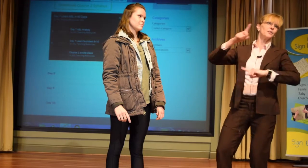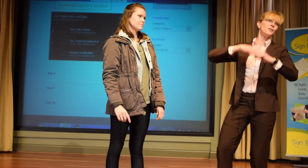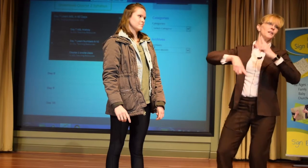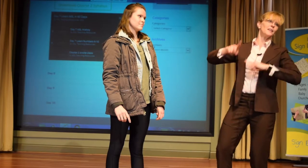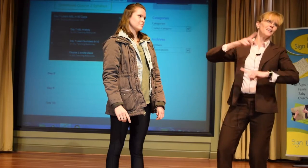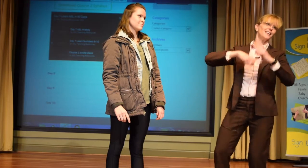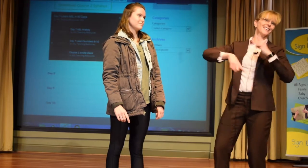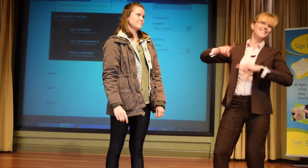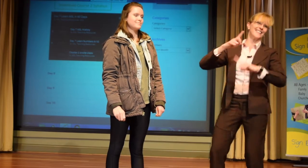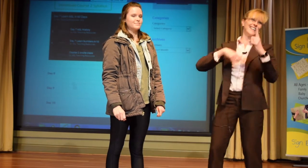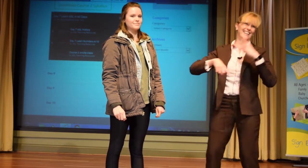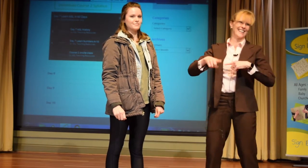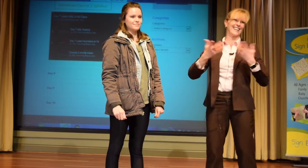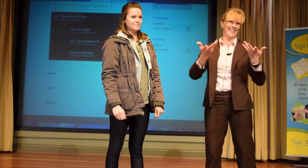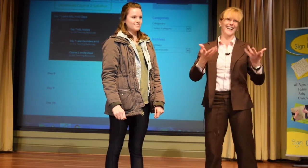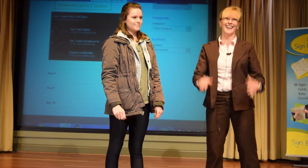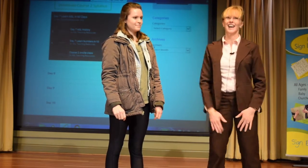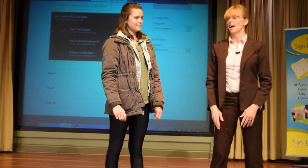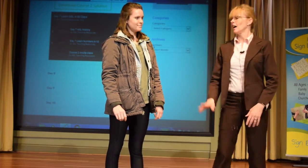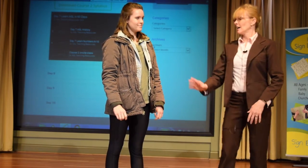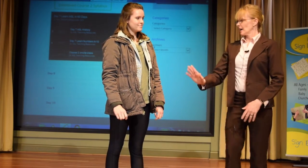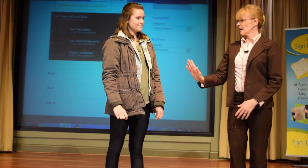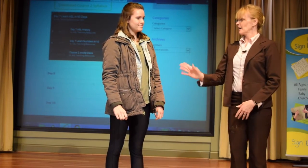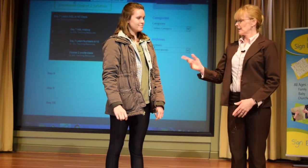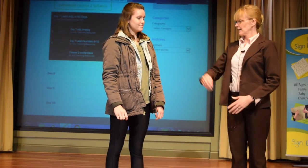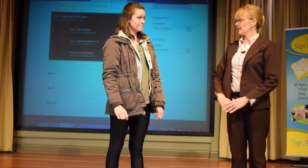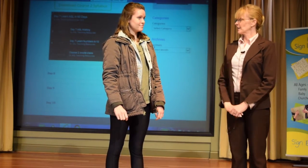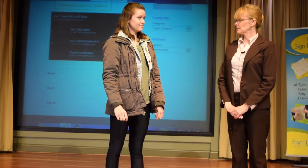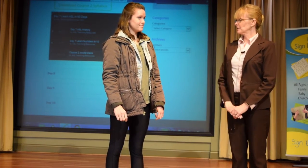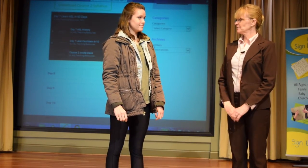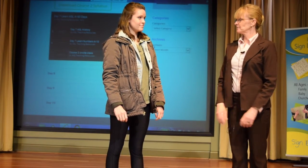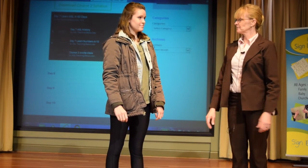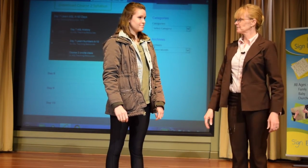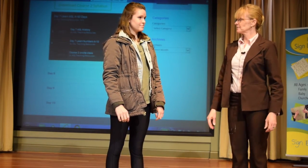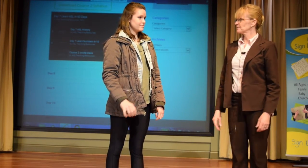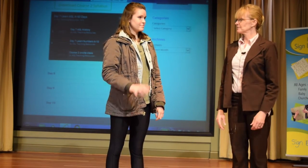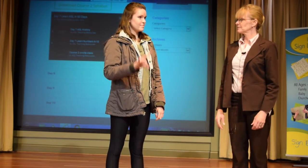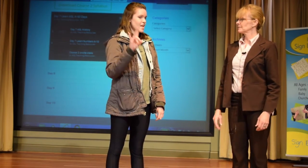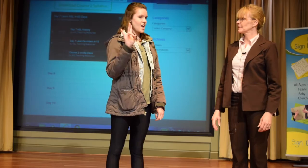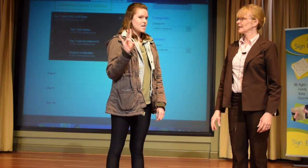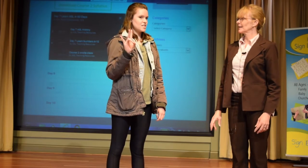never ends. Okay. And next one?